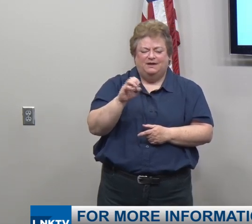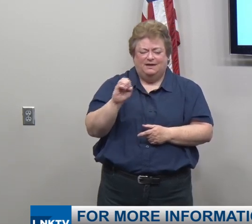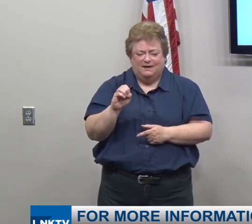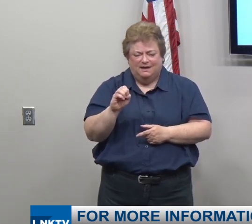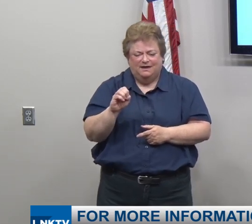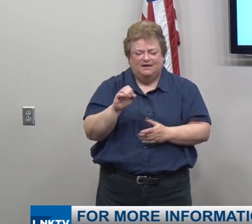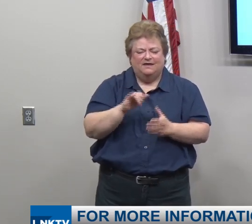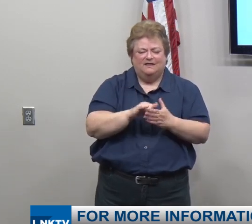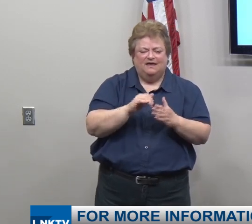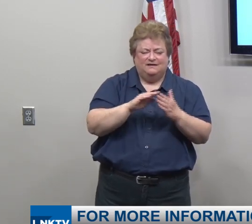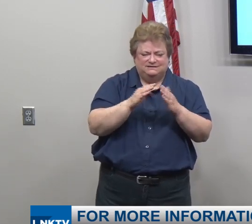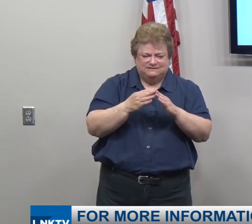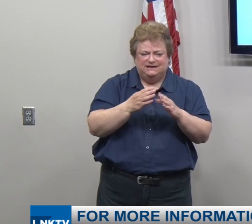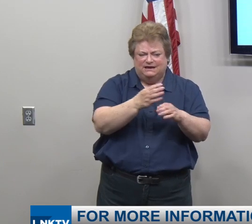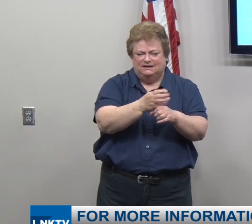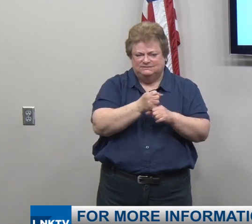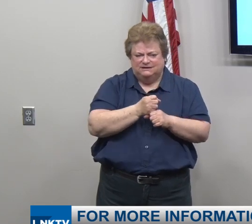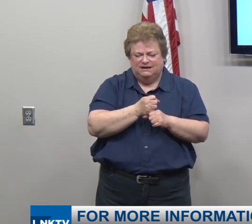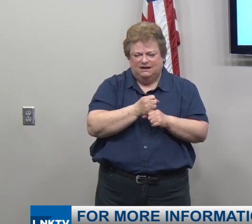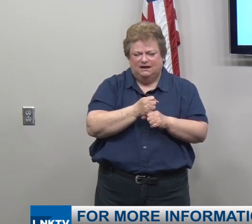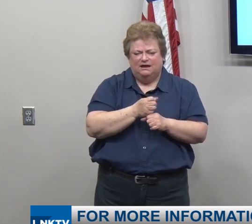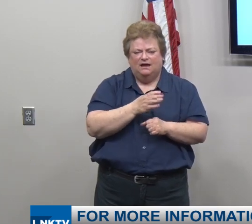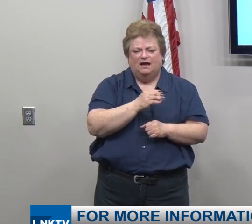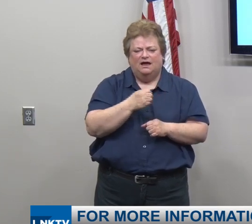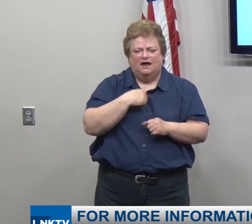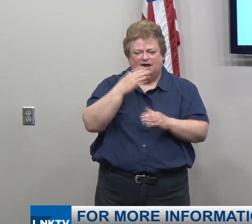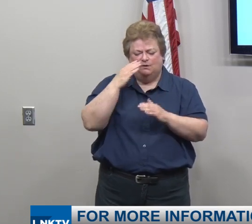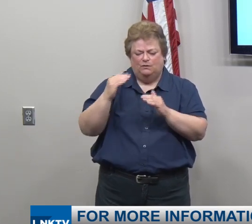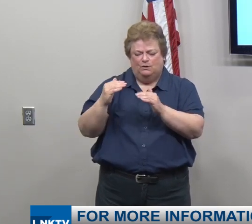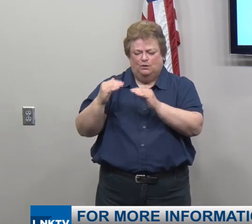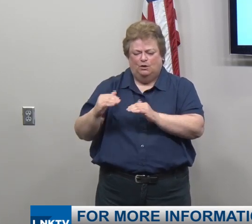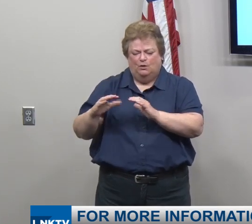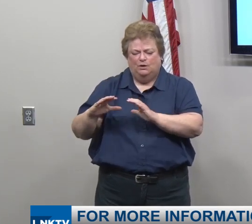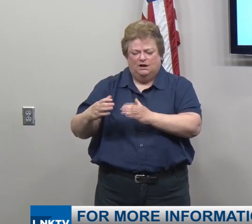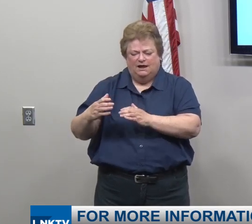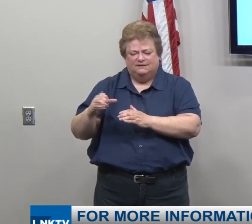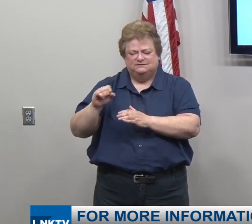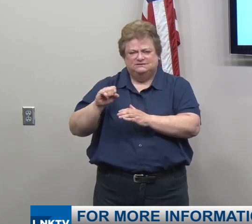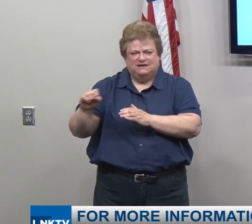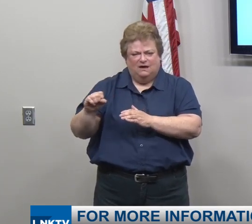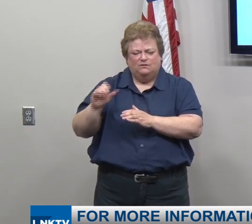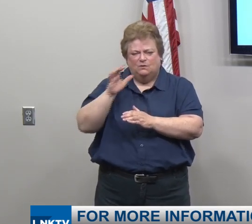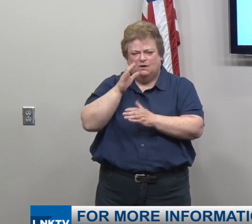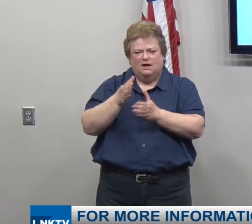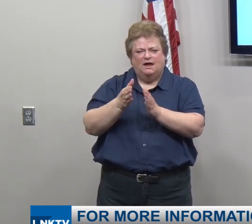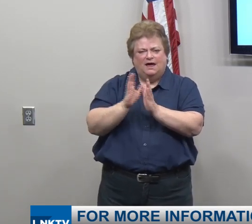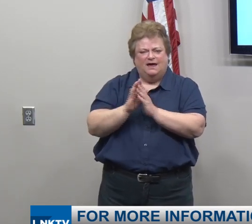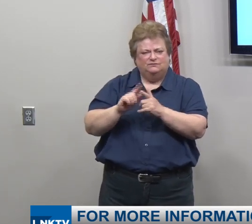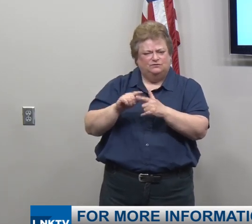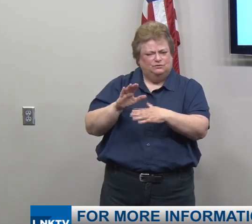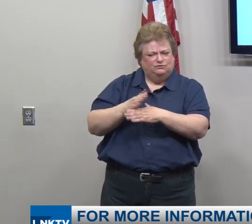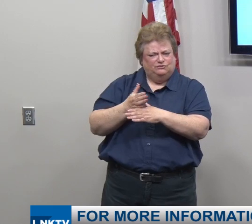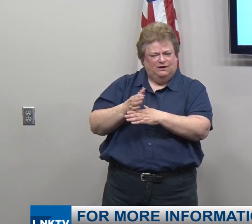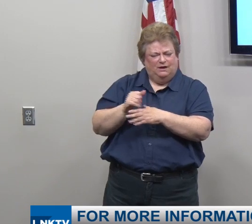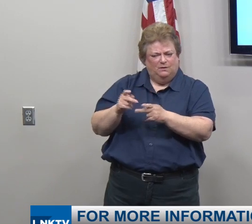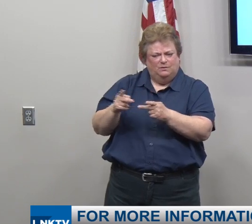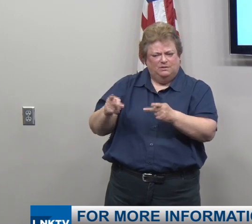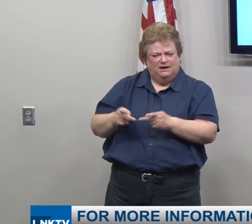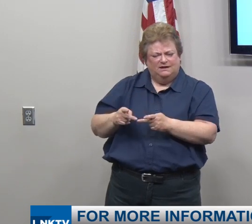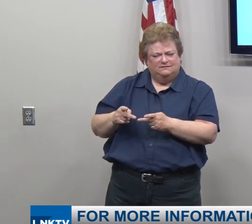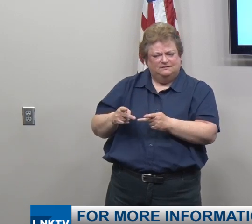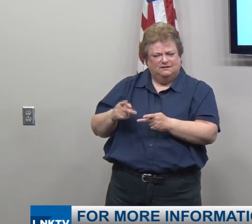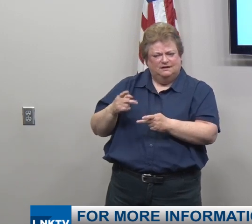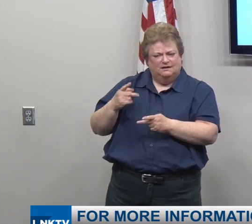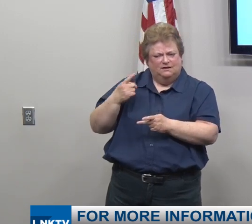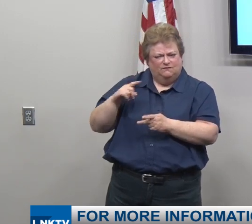And I understand the Lower Platte South will be asked to share a facility that it has with the city to